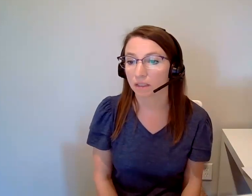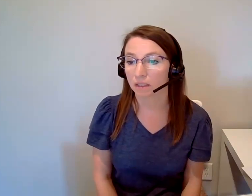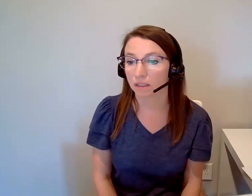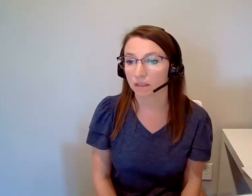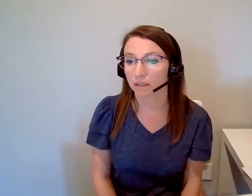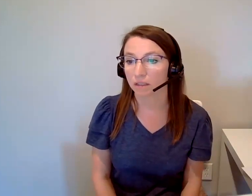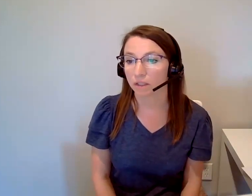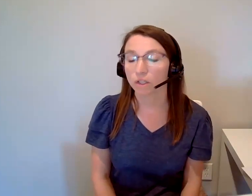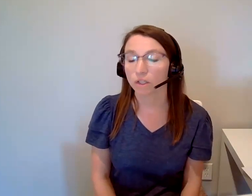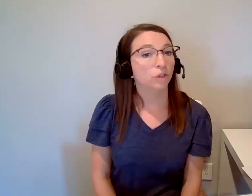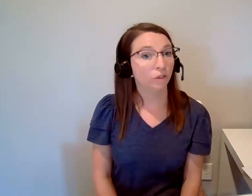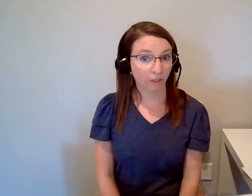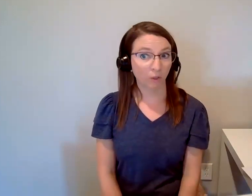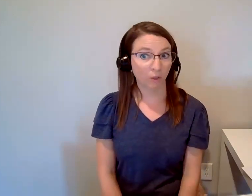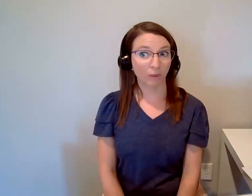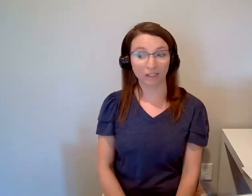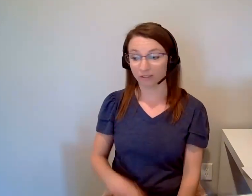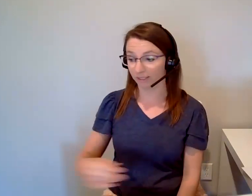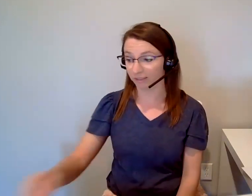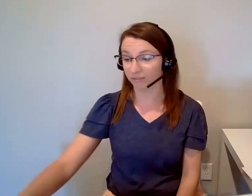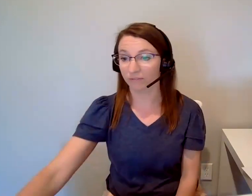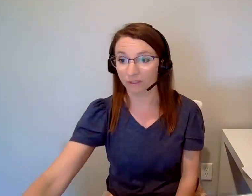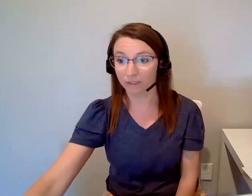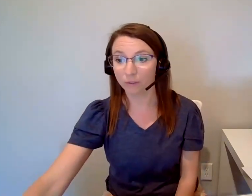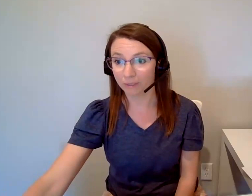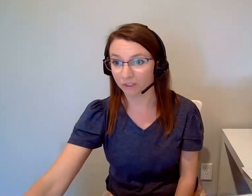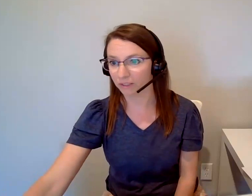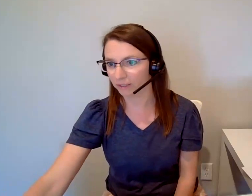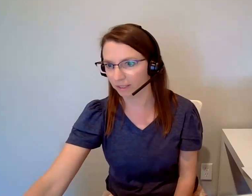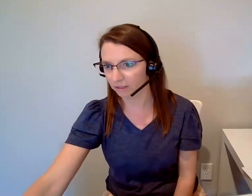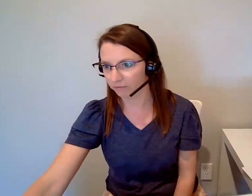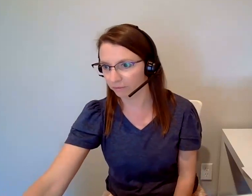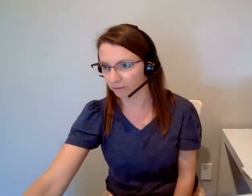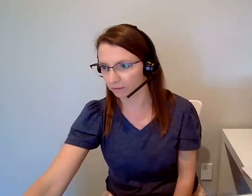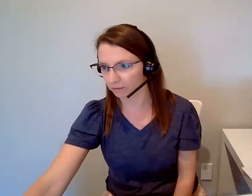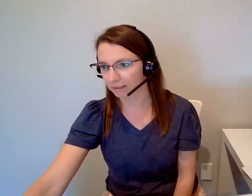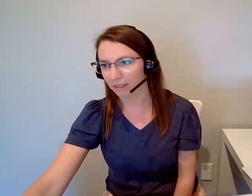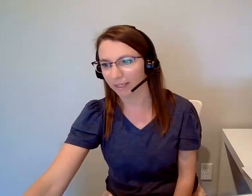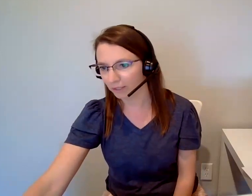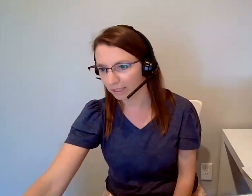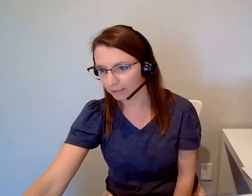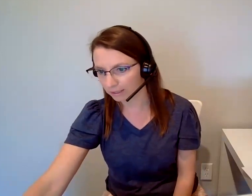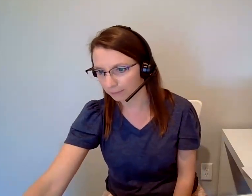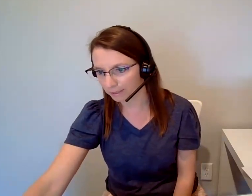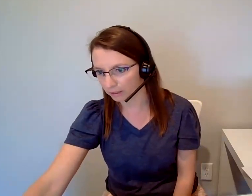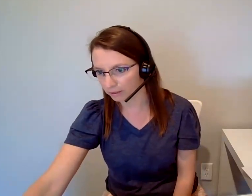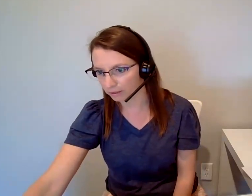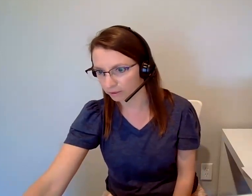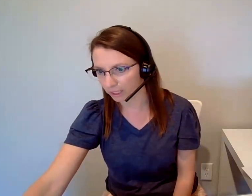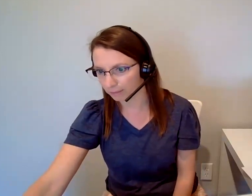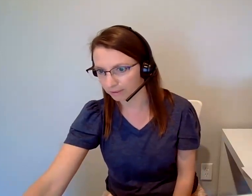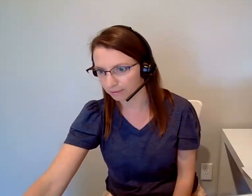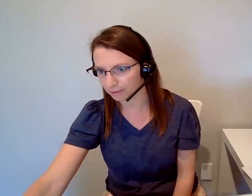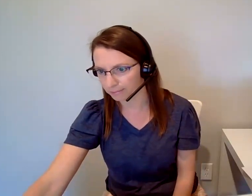with? No, actually, that is a very good question. And thank you I try to keep an eye on the chat, but sometimes it's